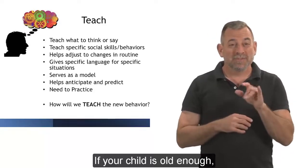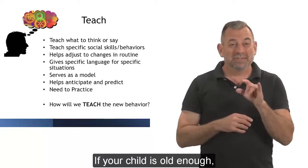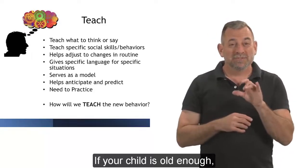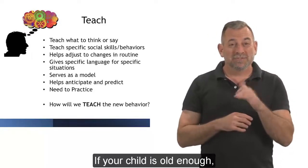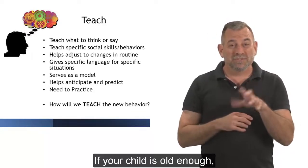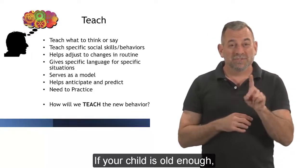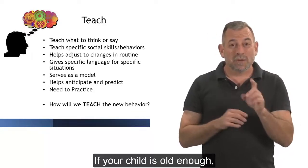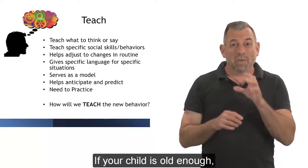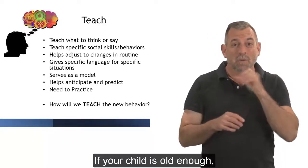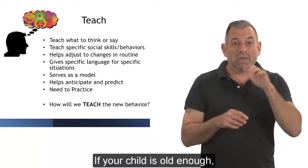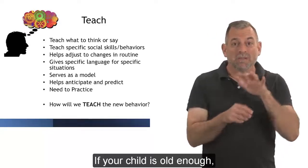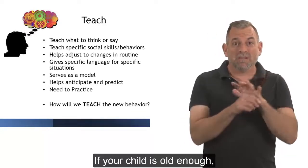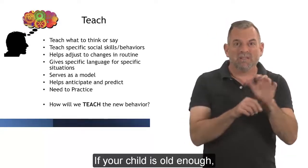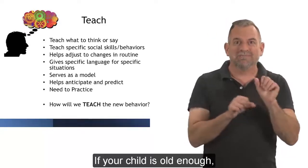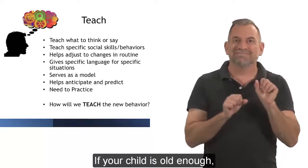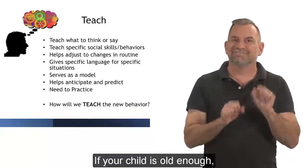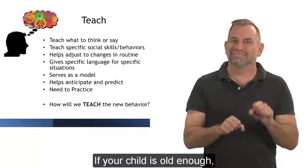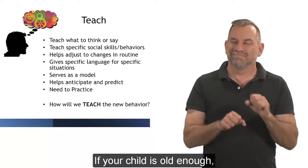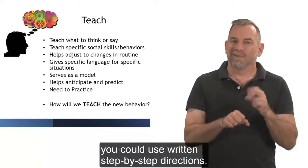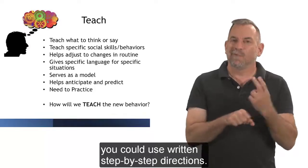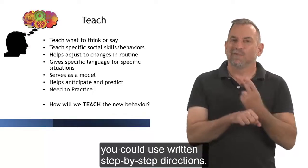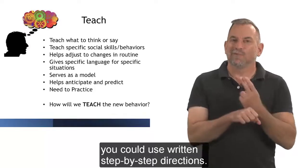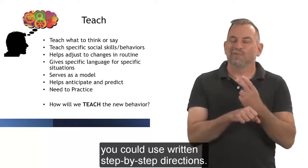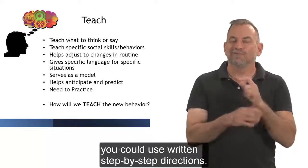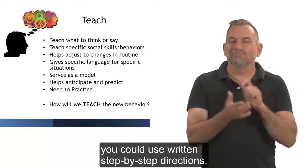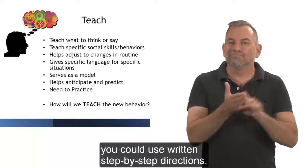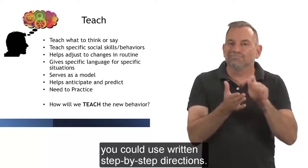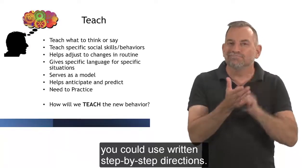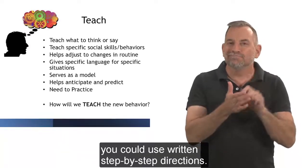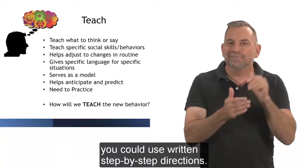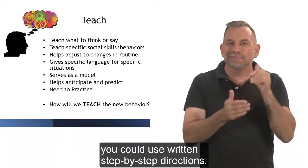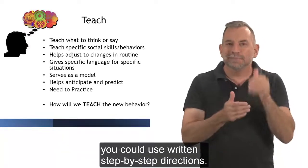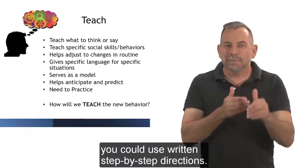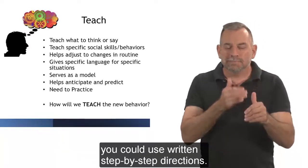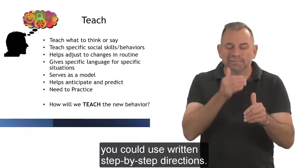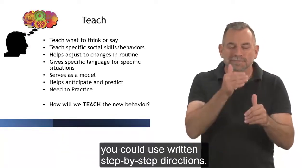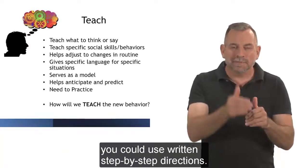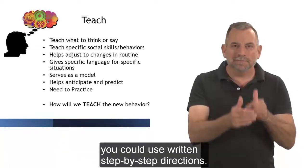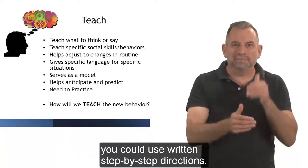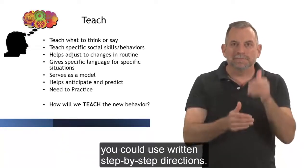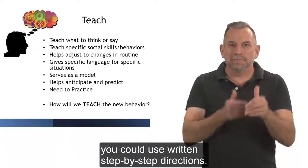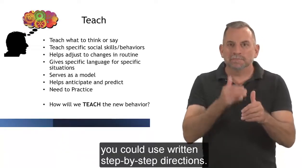If your child is old enough, you could use written step-by-step directions.